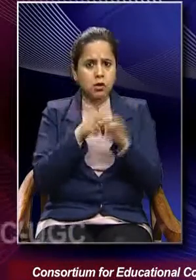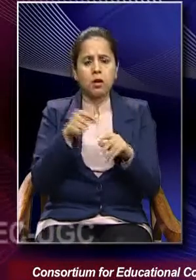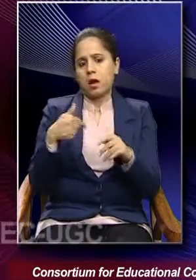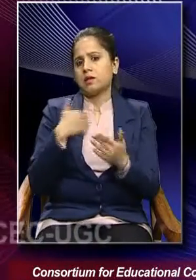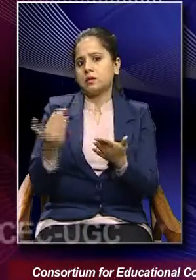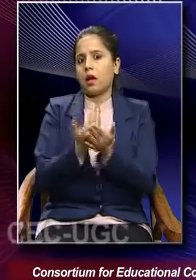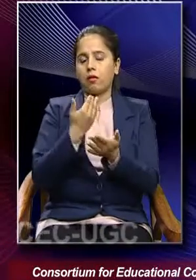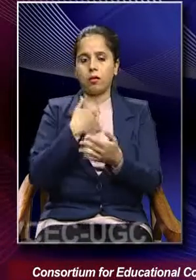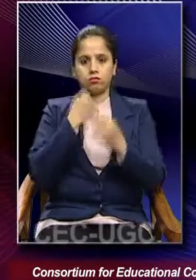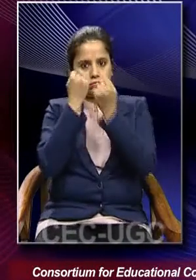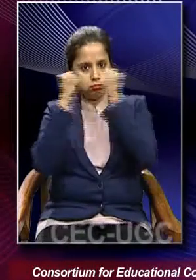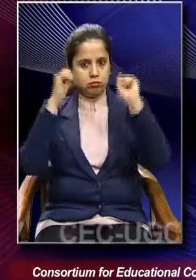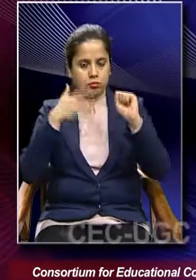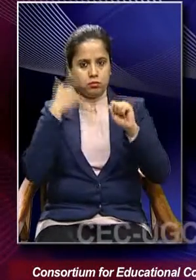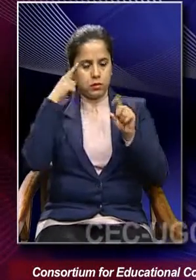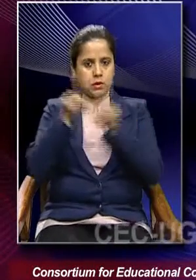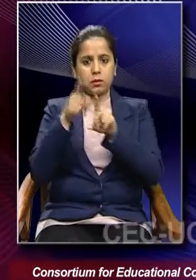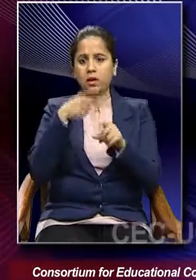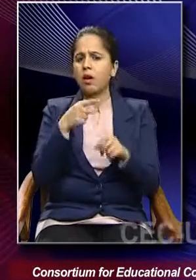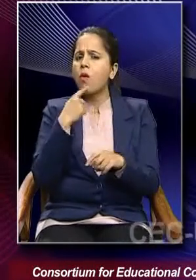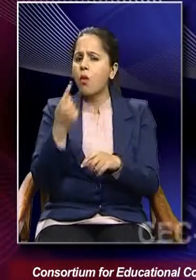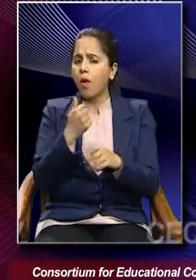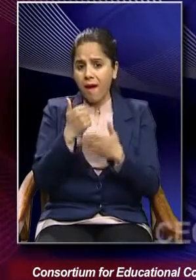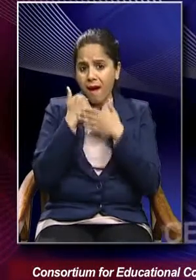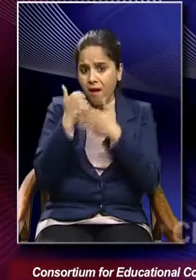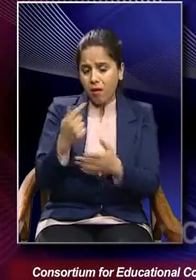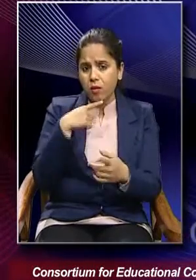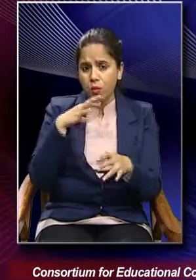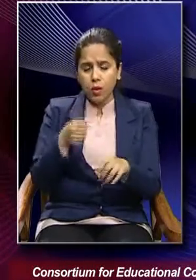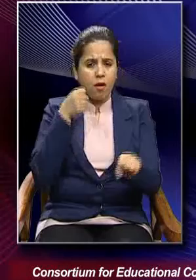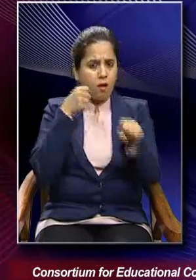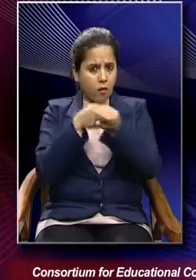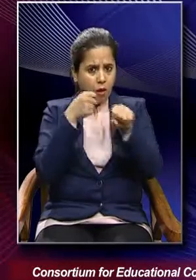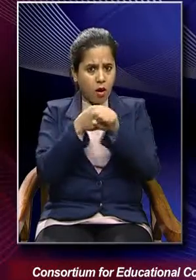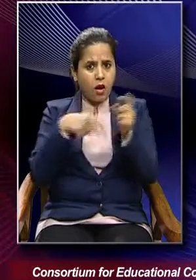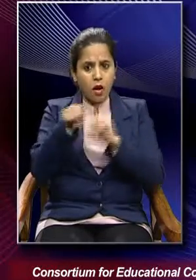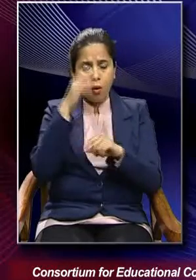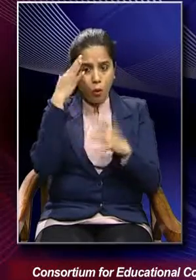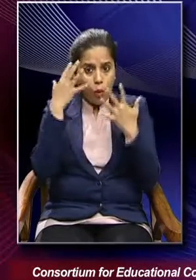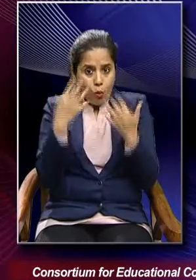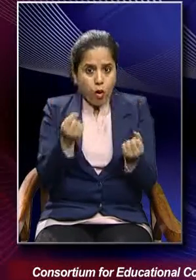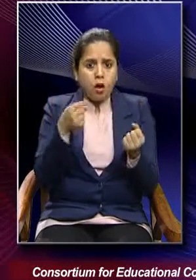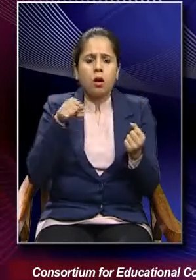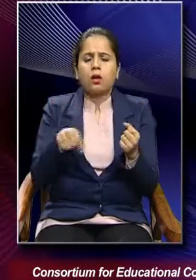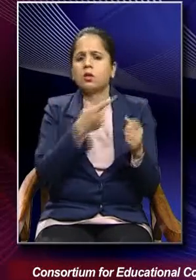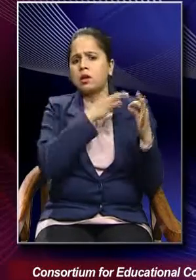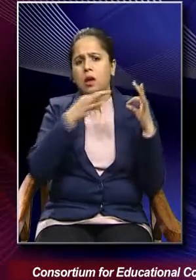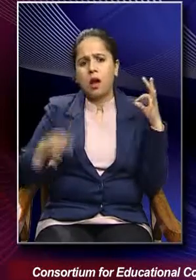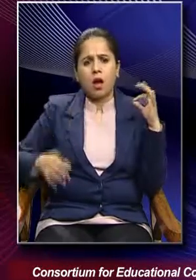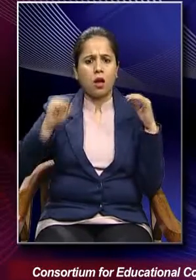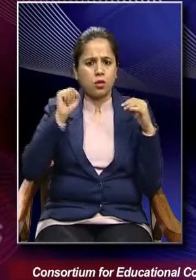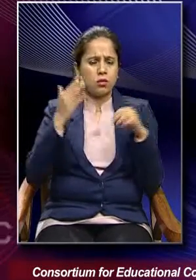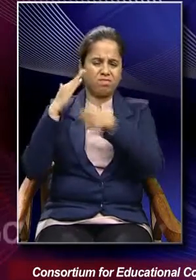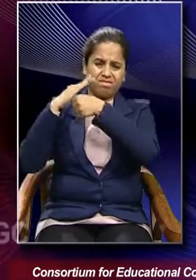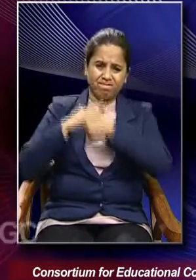savior. This not only helped in fighting caste oppression, peasants in